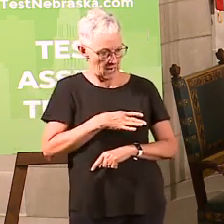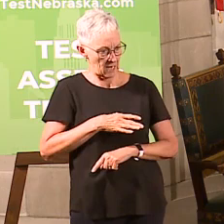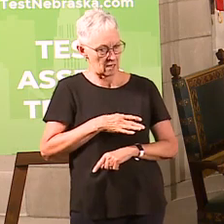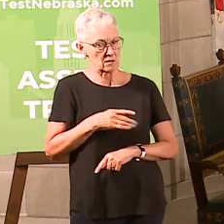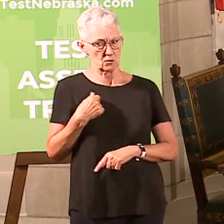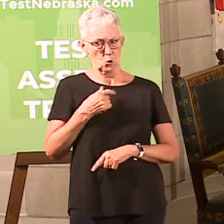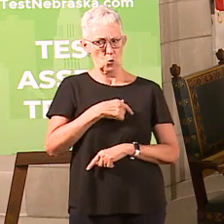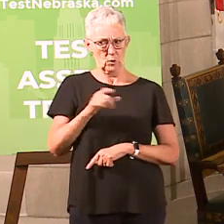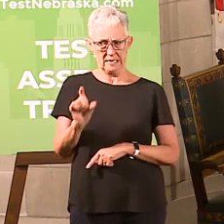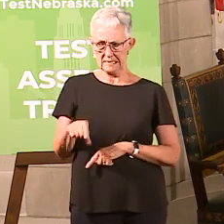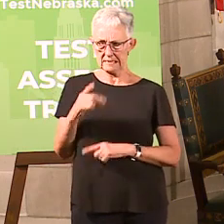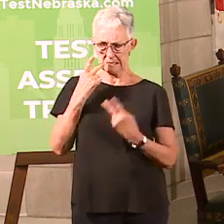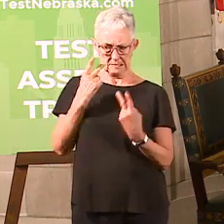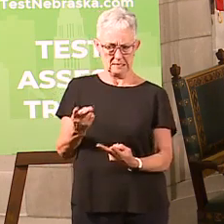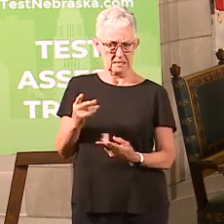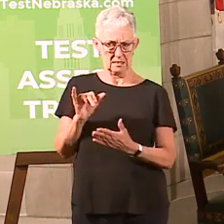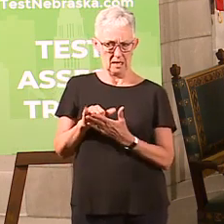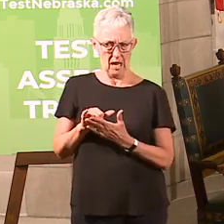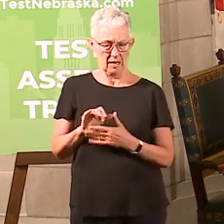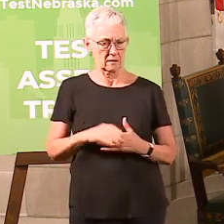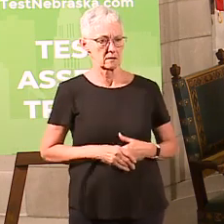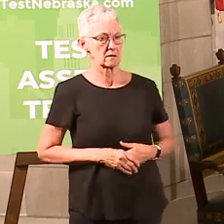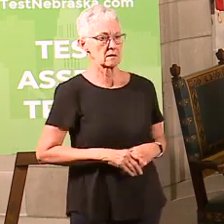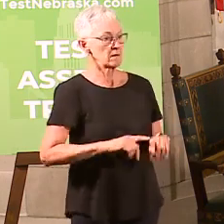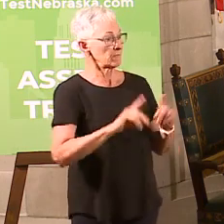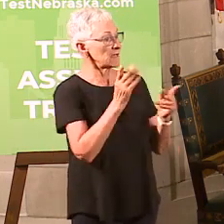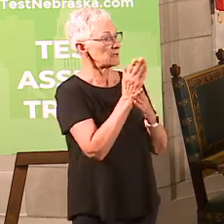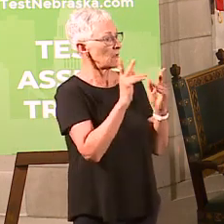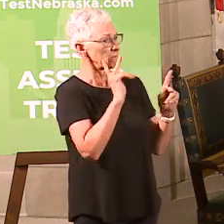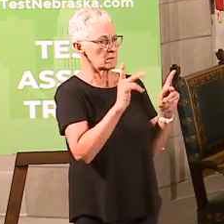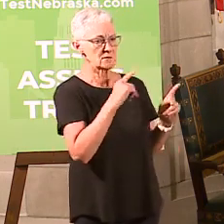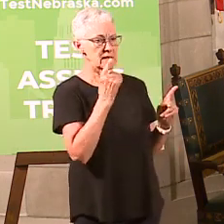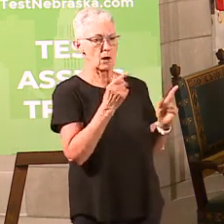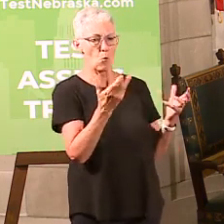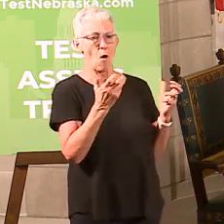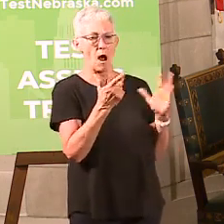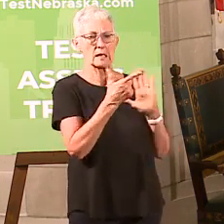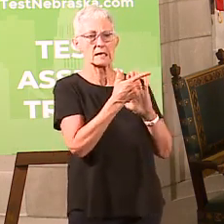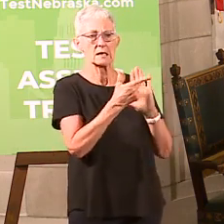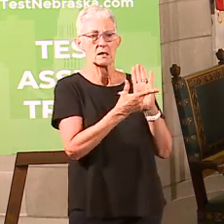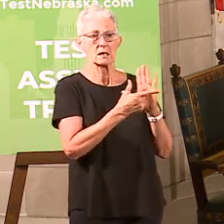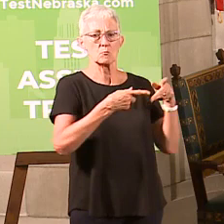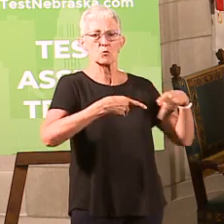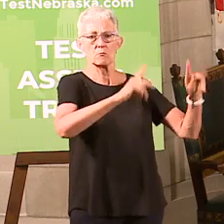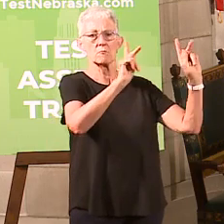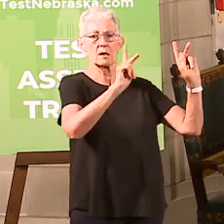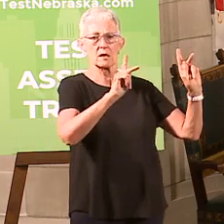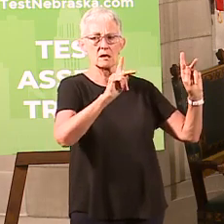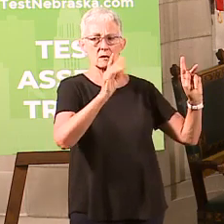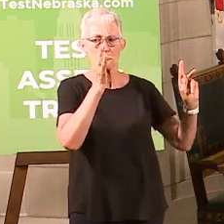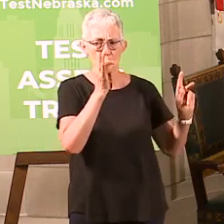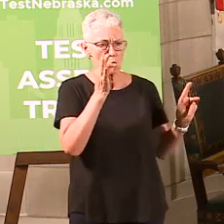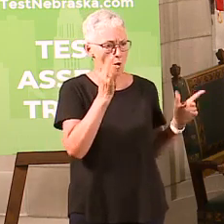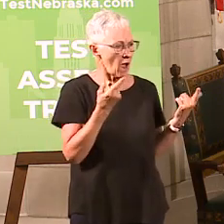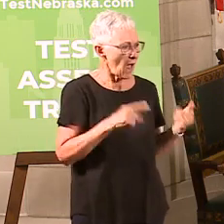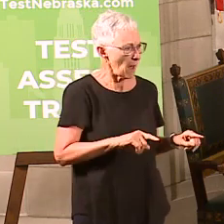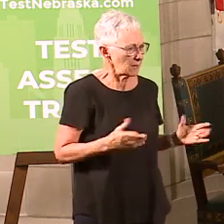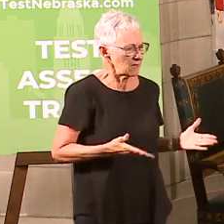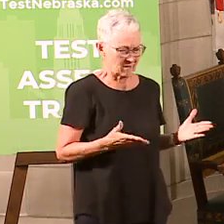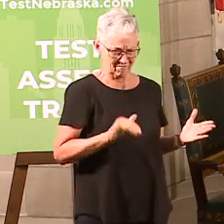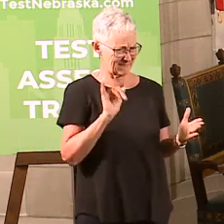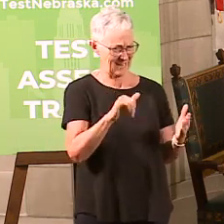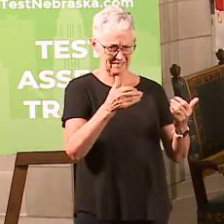legalizing marijuana. That has nothing to do with police enforcement or law enforcement reform. That's not a law enforcement reform issue. That is a separate political